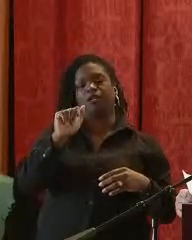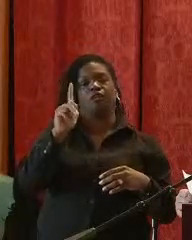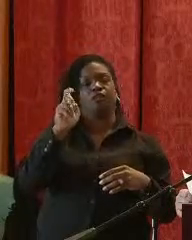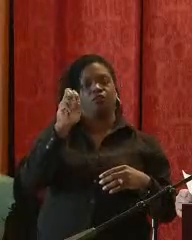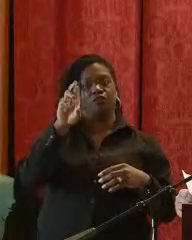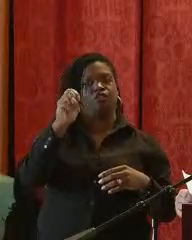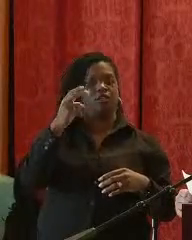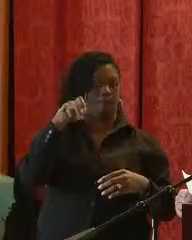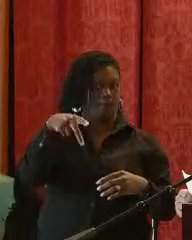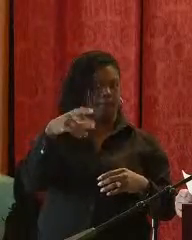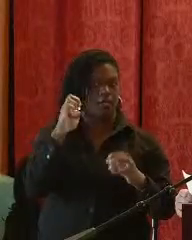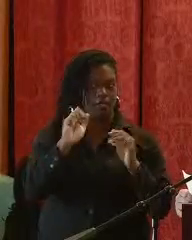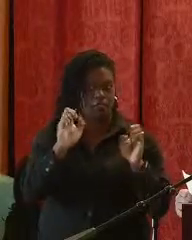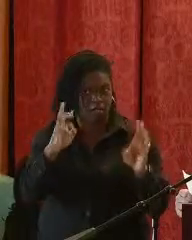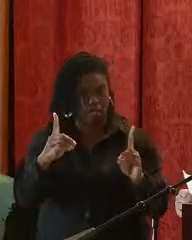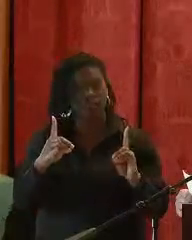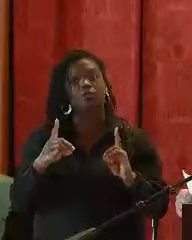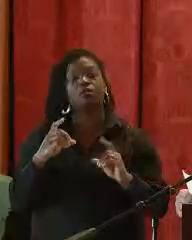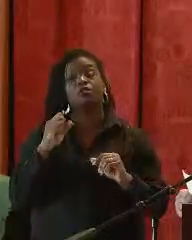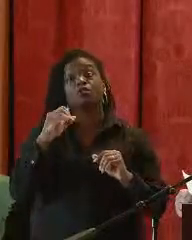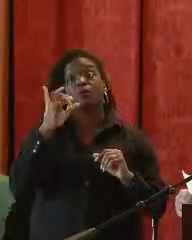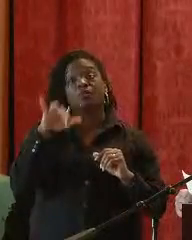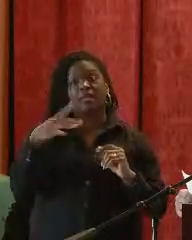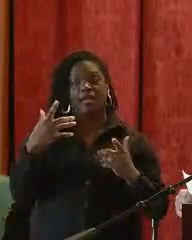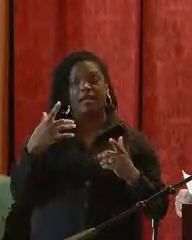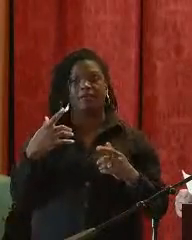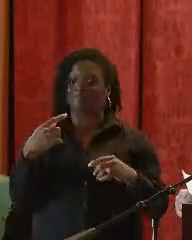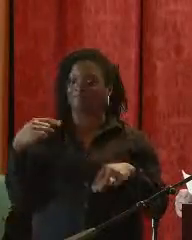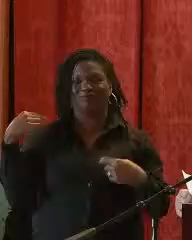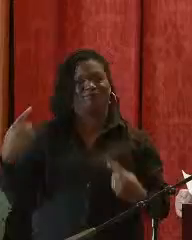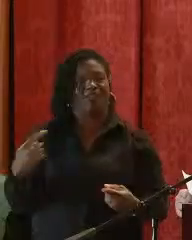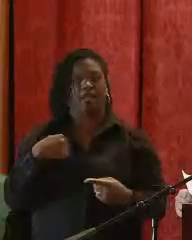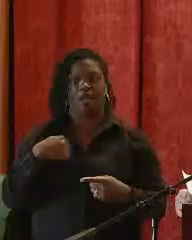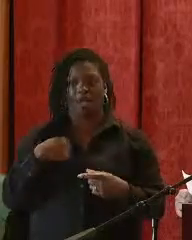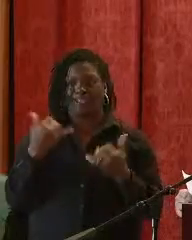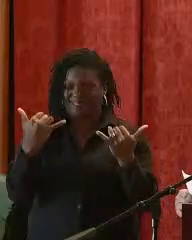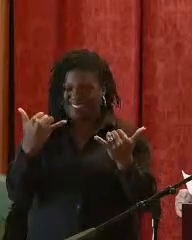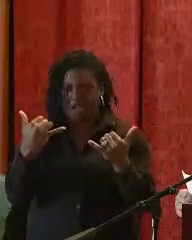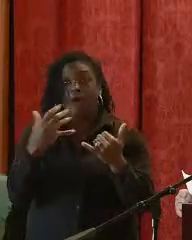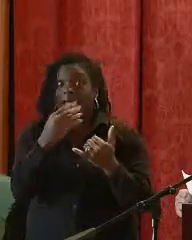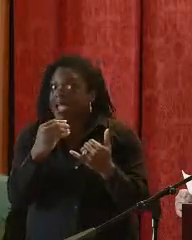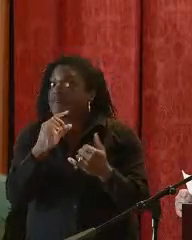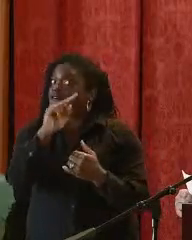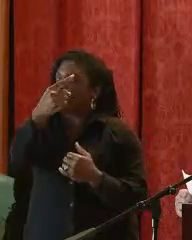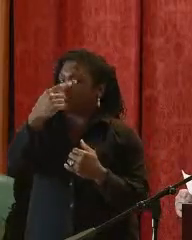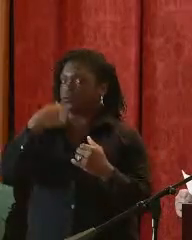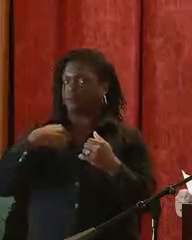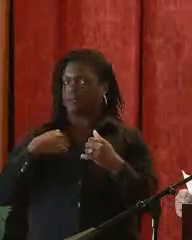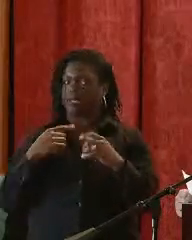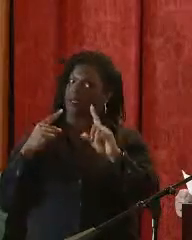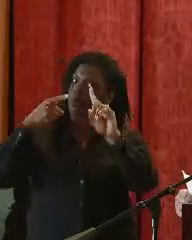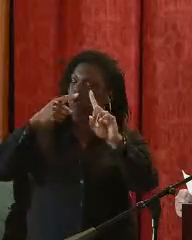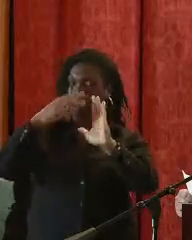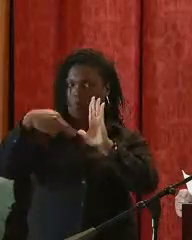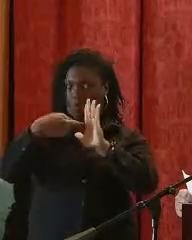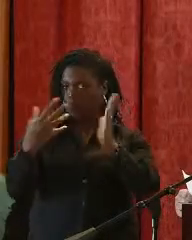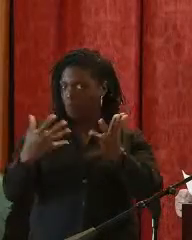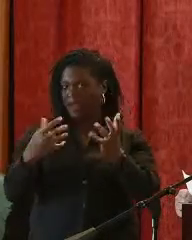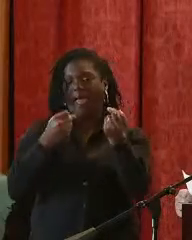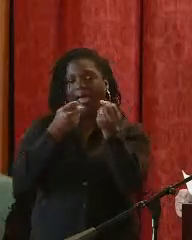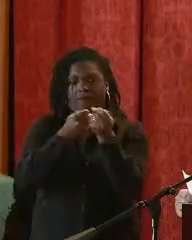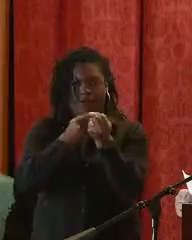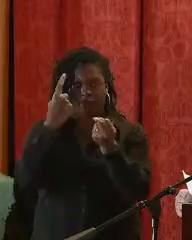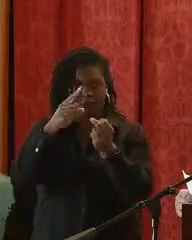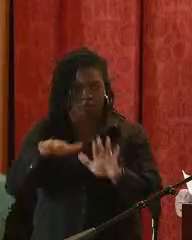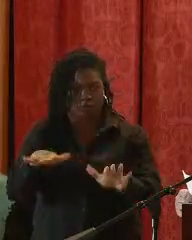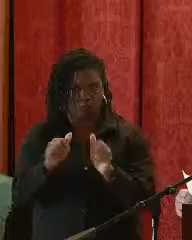constant. I, like all educators are supposed to be, am an advocate for children with disabilities first and foremost. But it's what I've learned as a parent